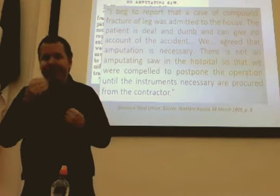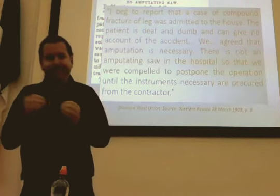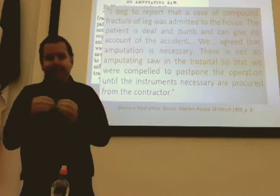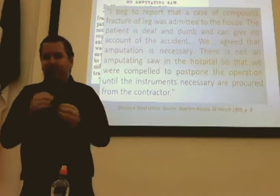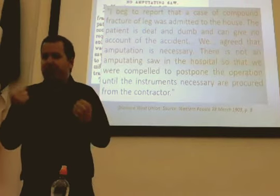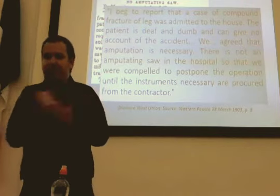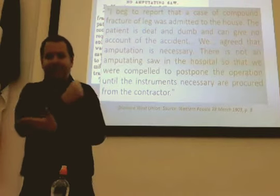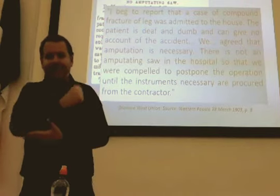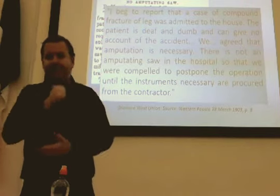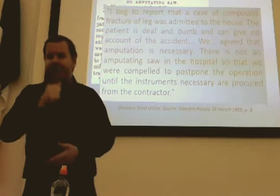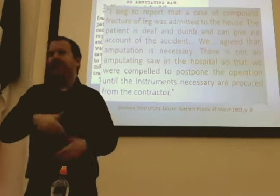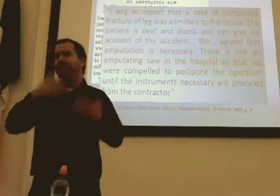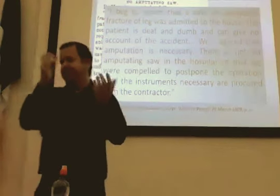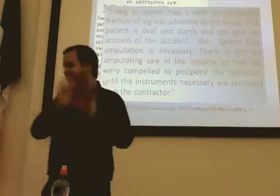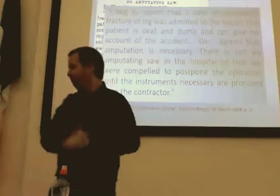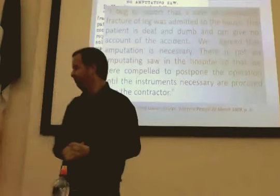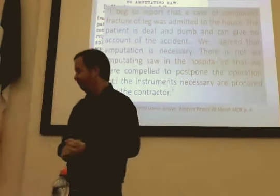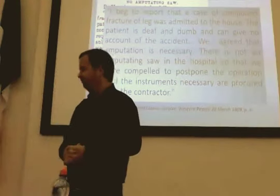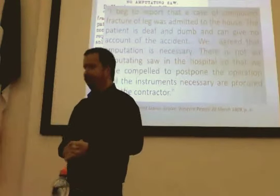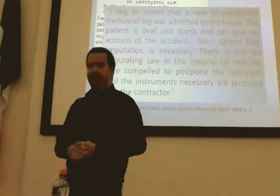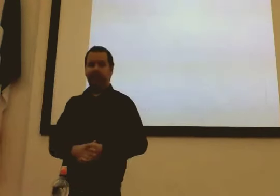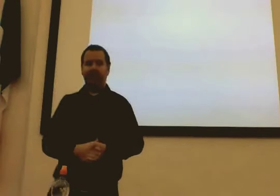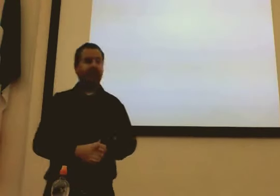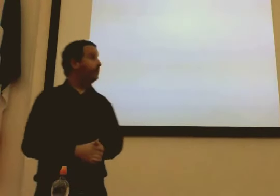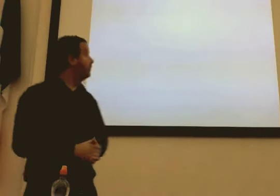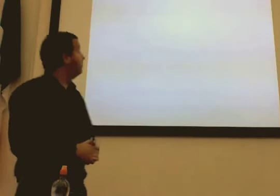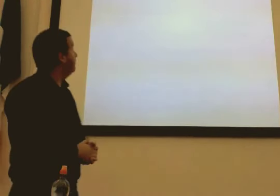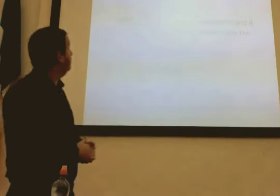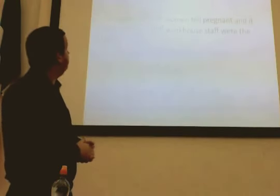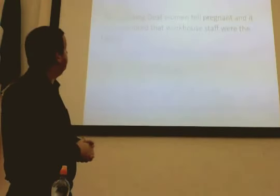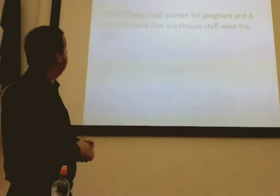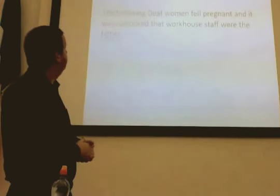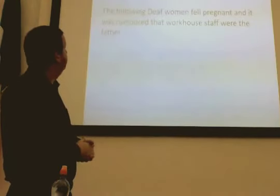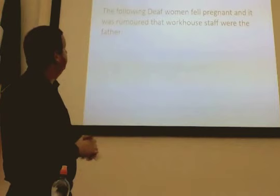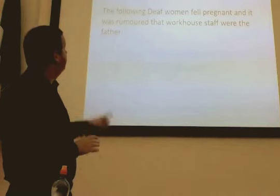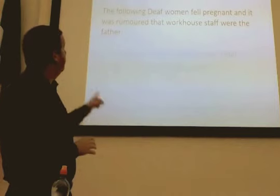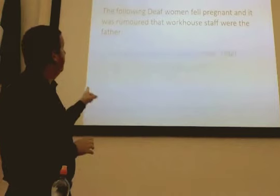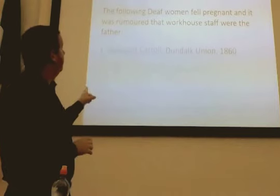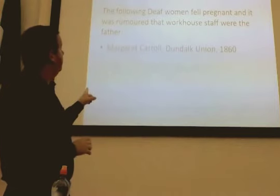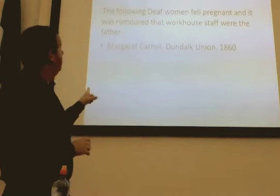researched to see what actually happened, but I couldn't find it actually didn't happen. So maybe it didn't happen in the end.